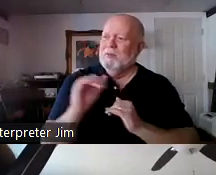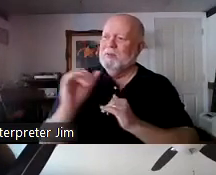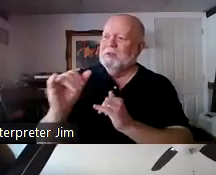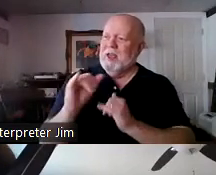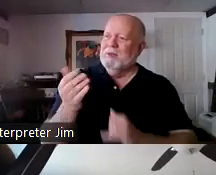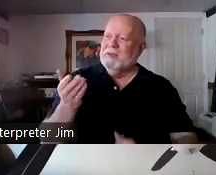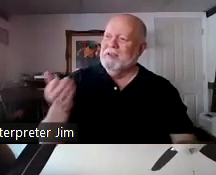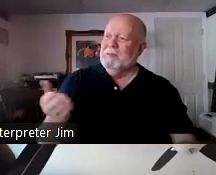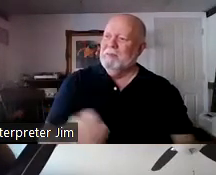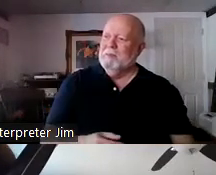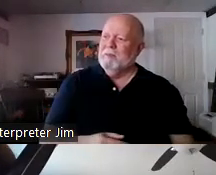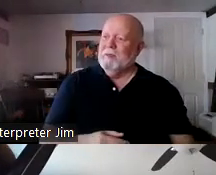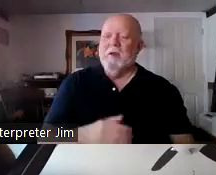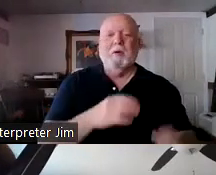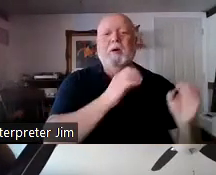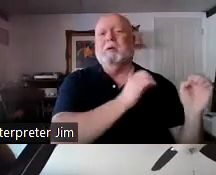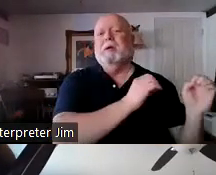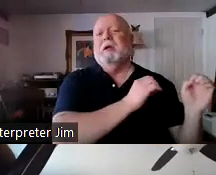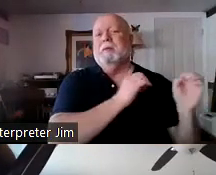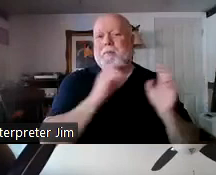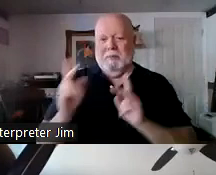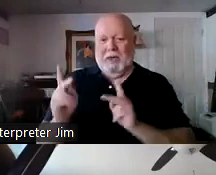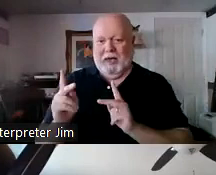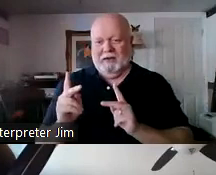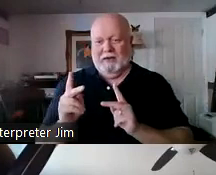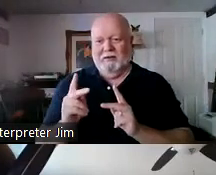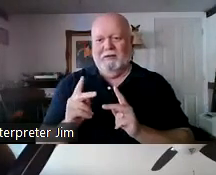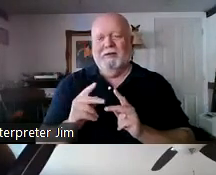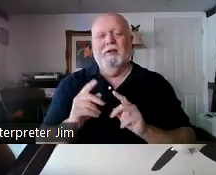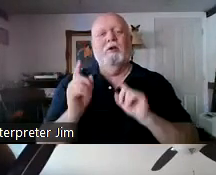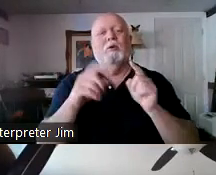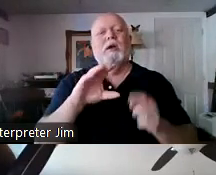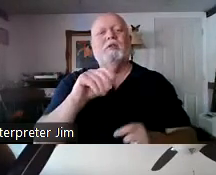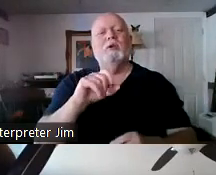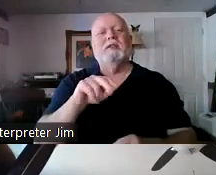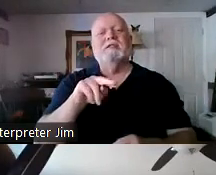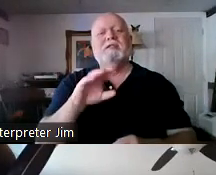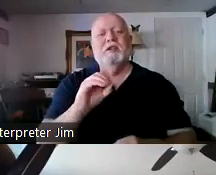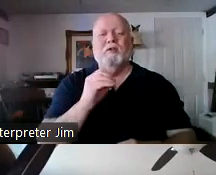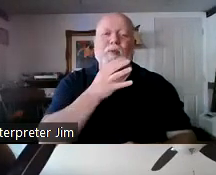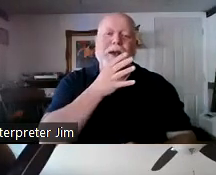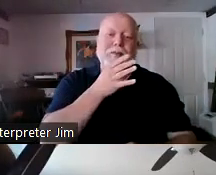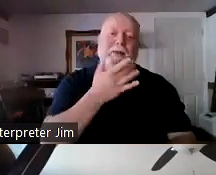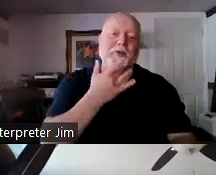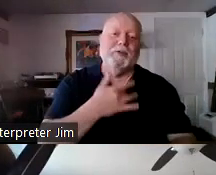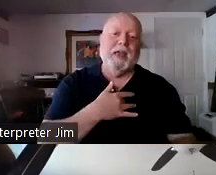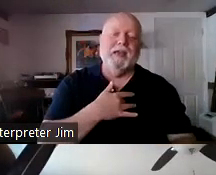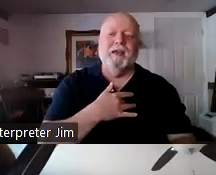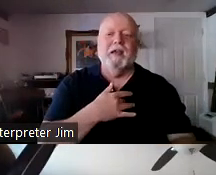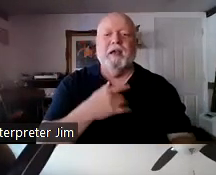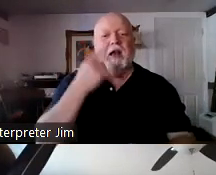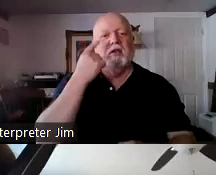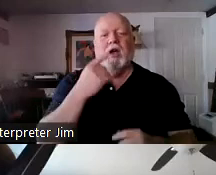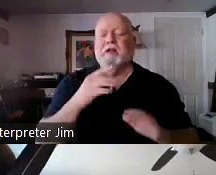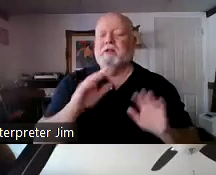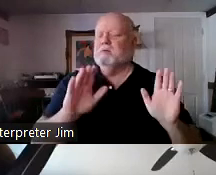And then we came back and we went to the casino for my mom's birthday. And I just felt like this was it. I had